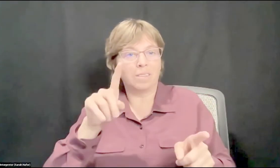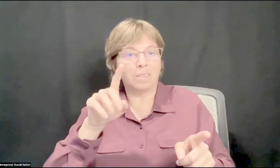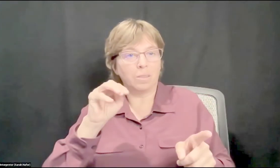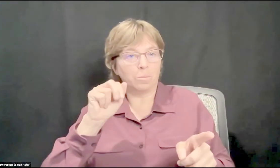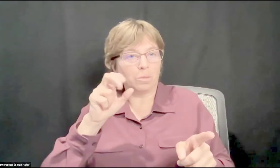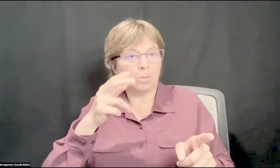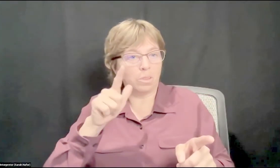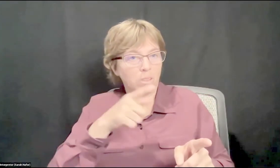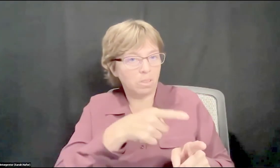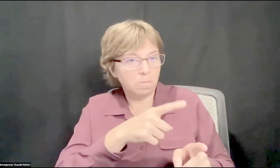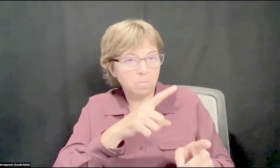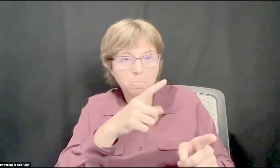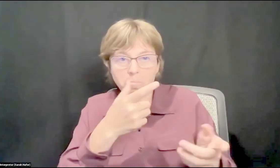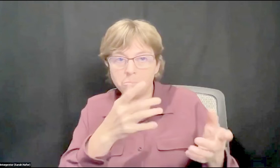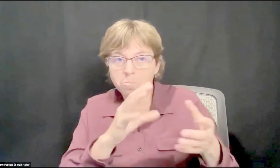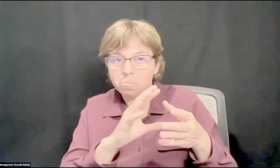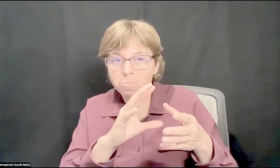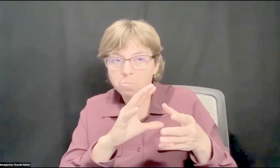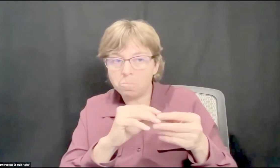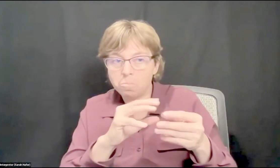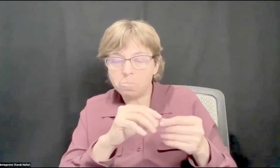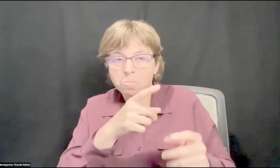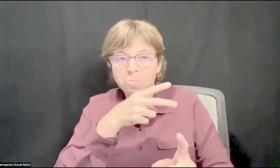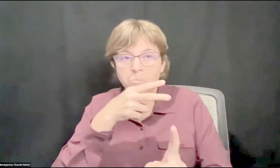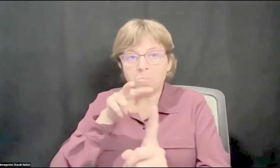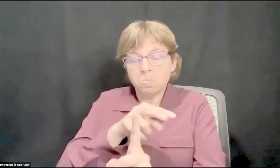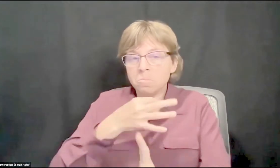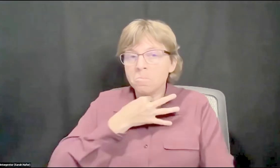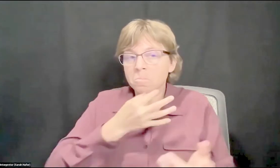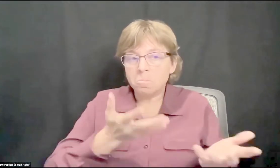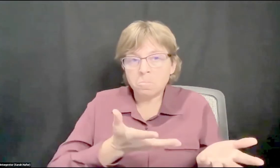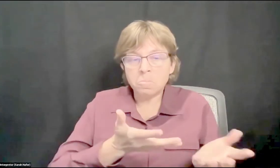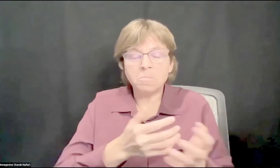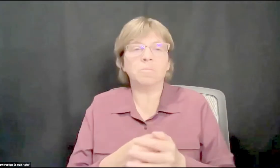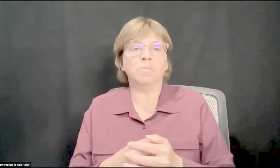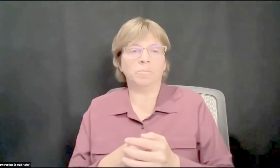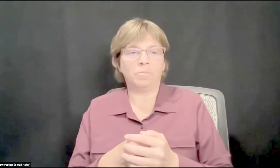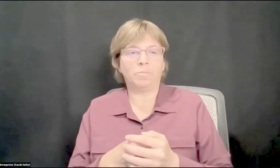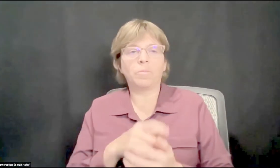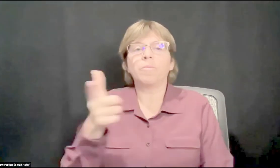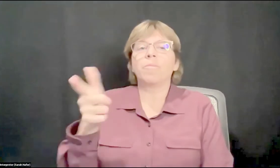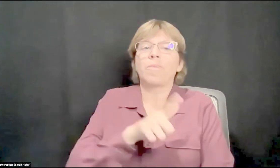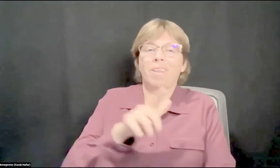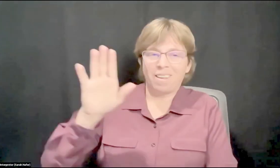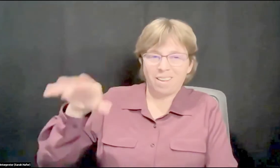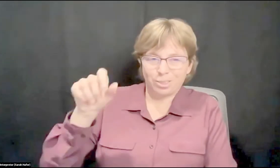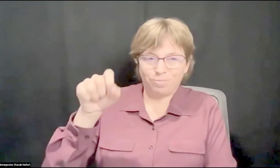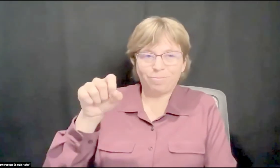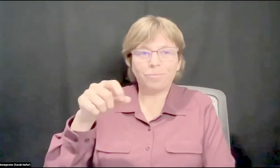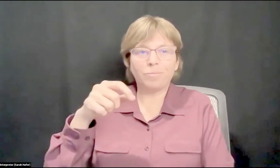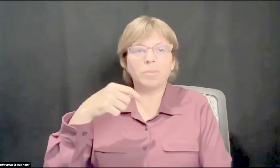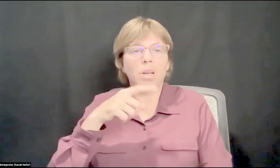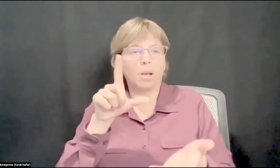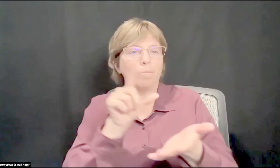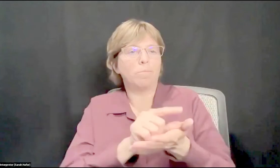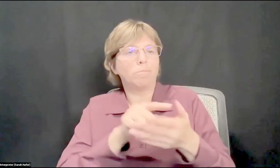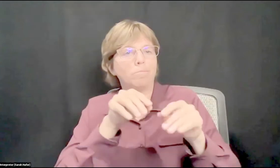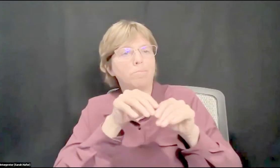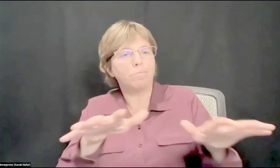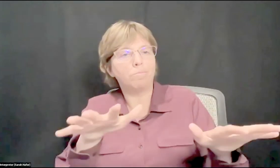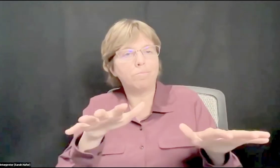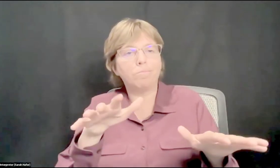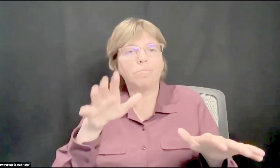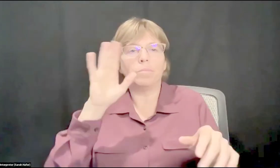So we publish and maintain essentially direct information. So like numbers of cases, when those things happen. So those